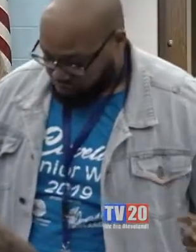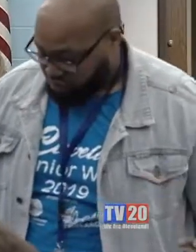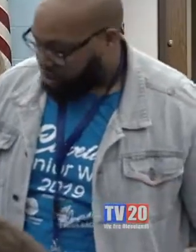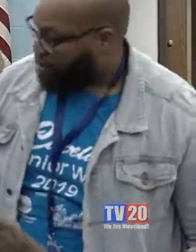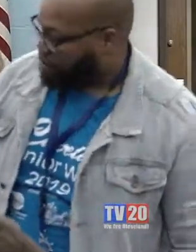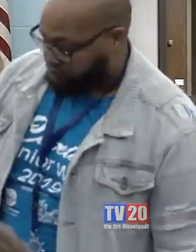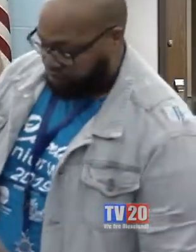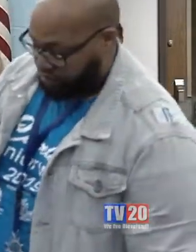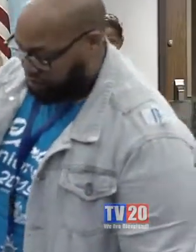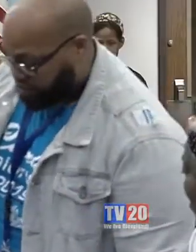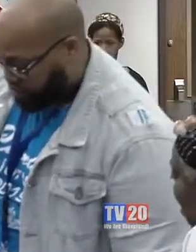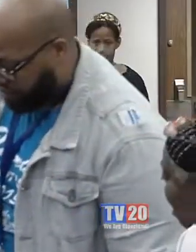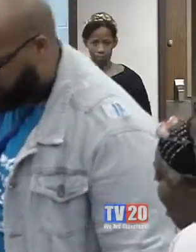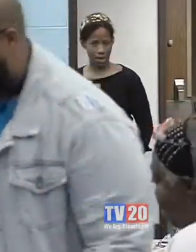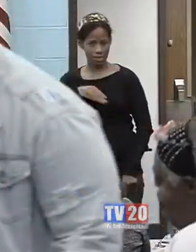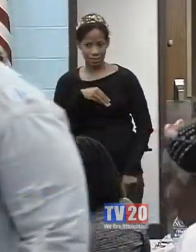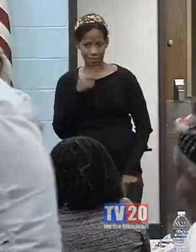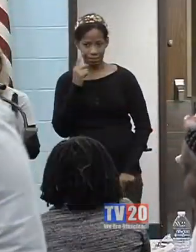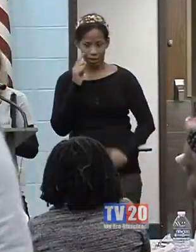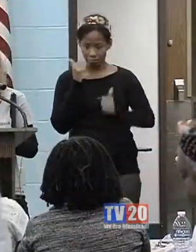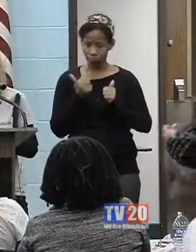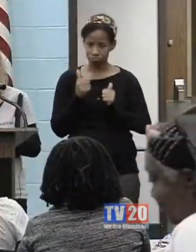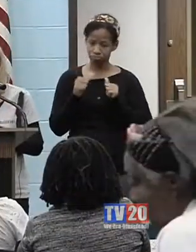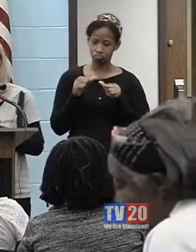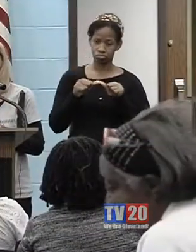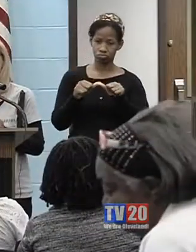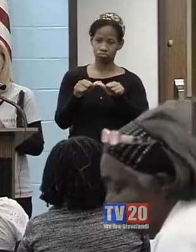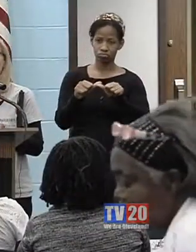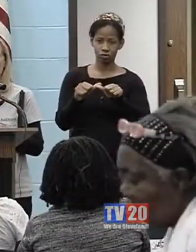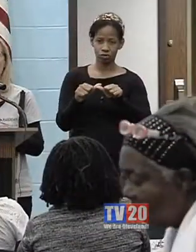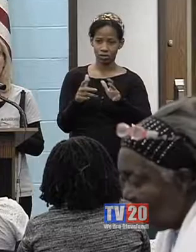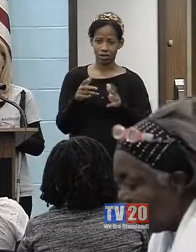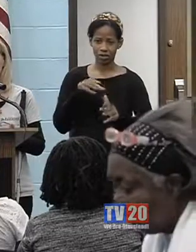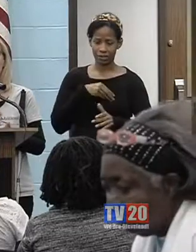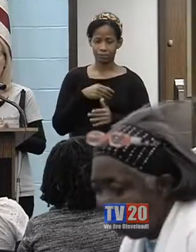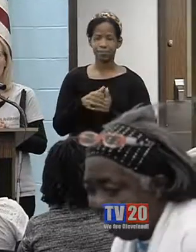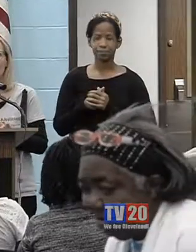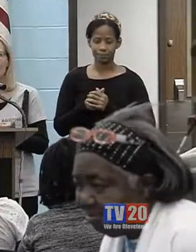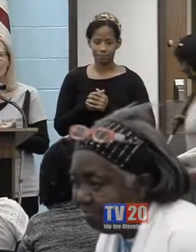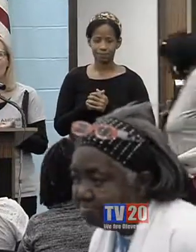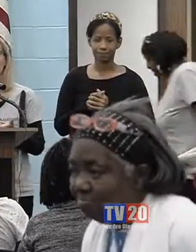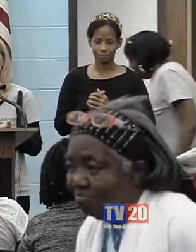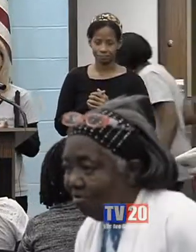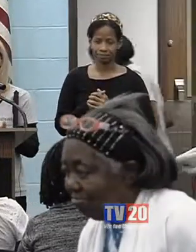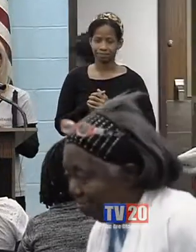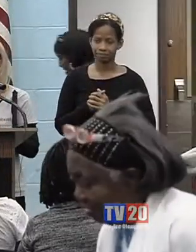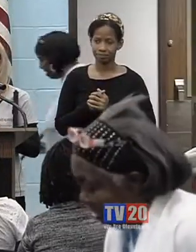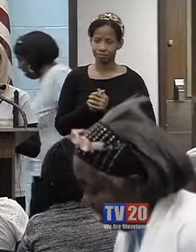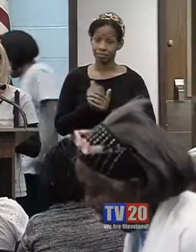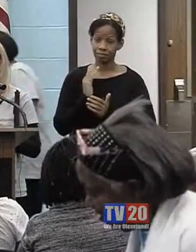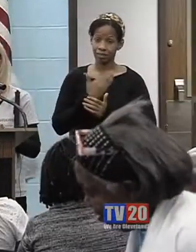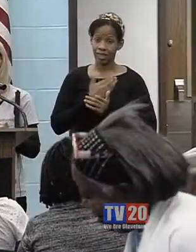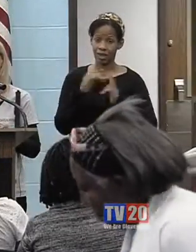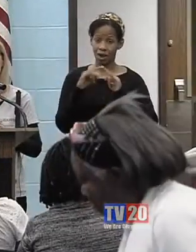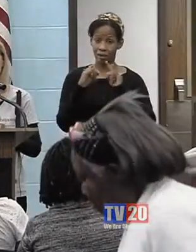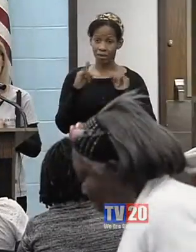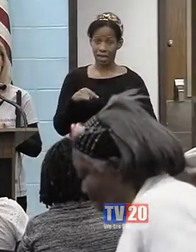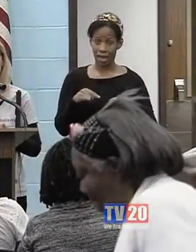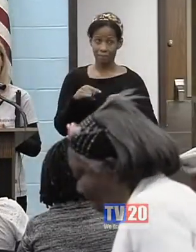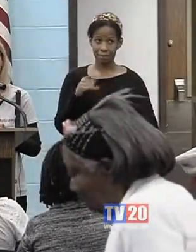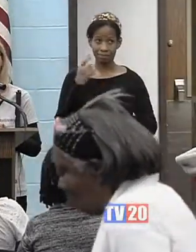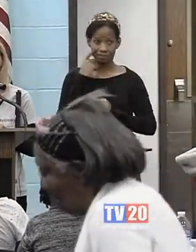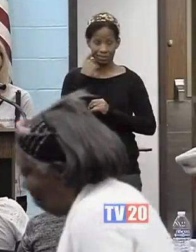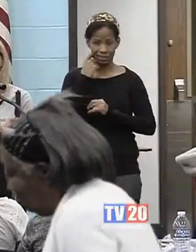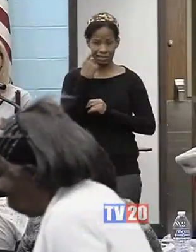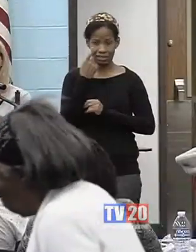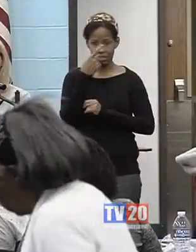because so many people are not self-identifying. And our camp has been around this past